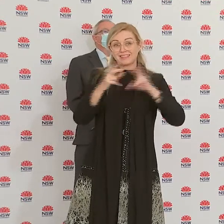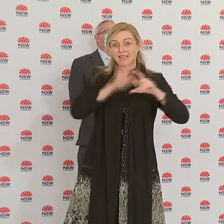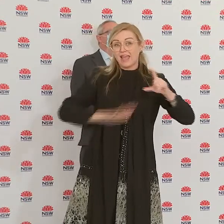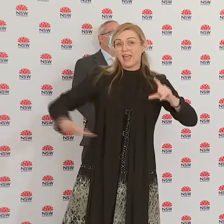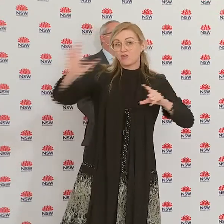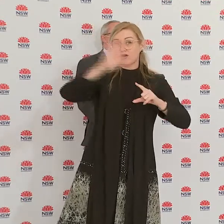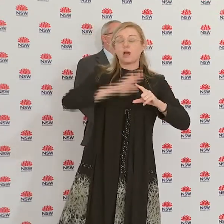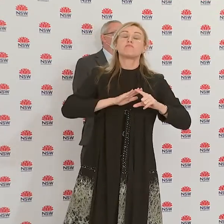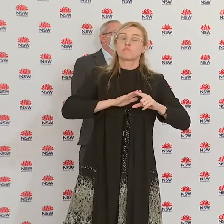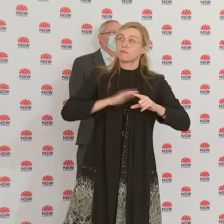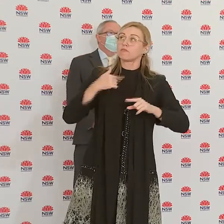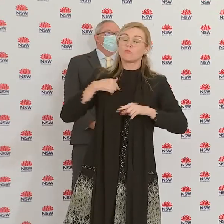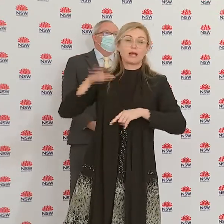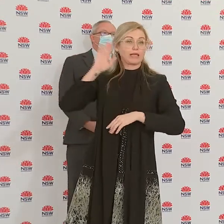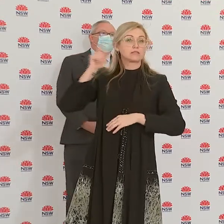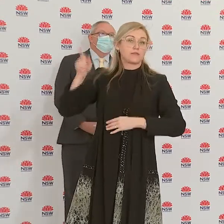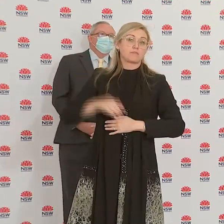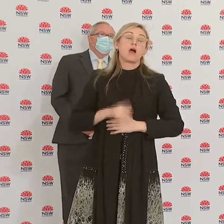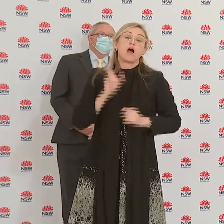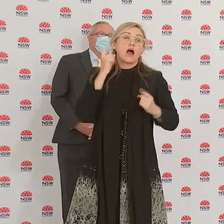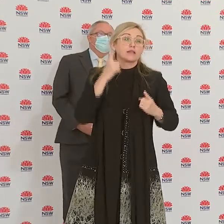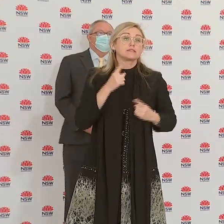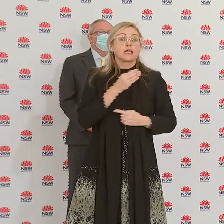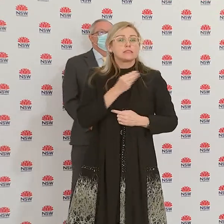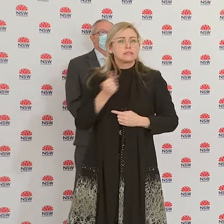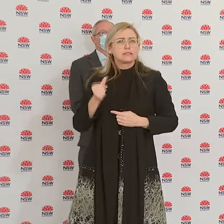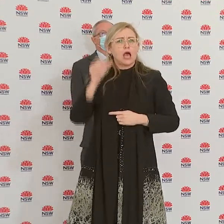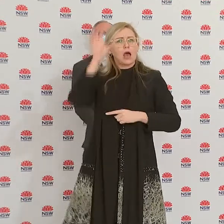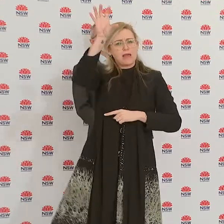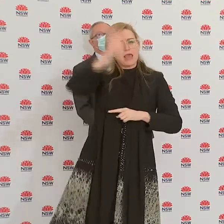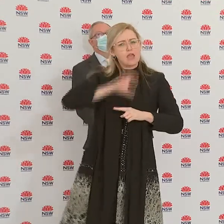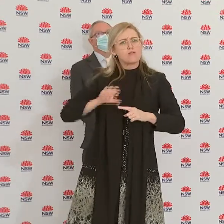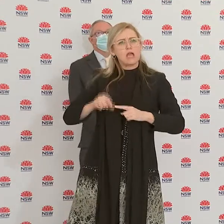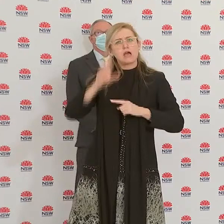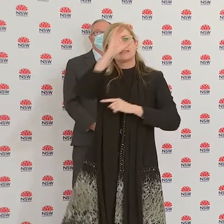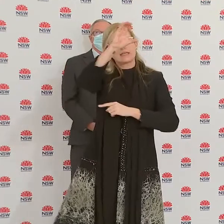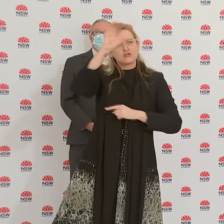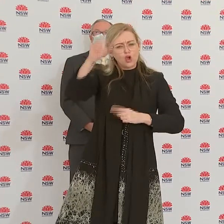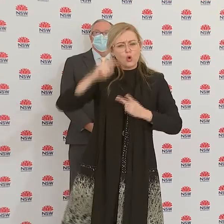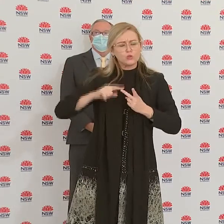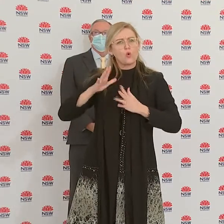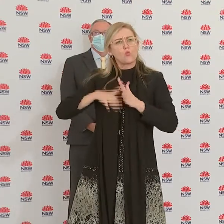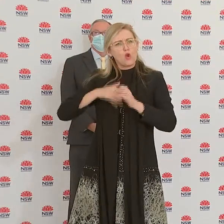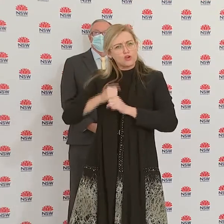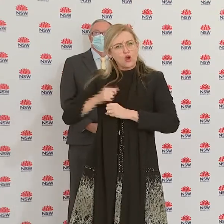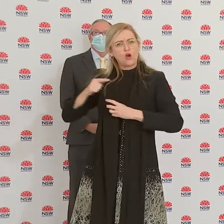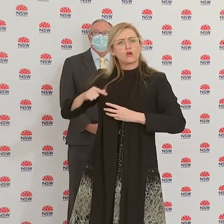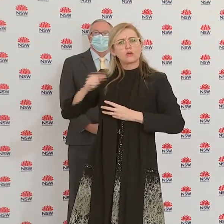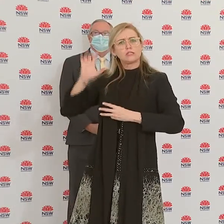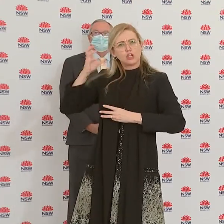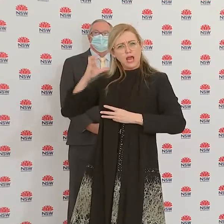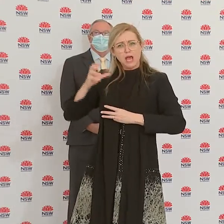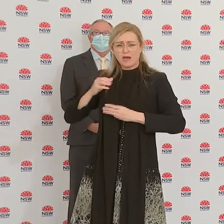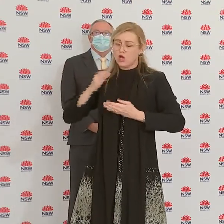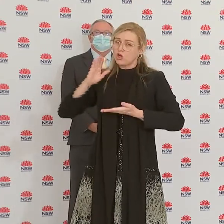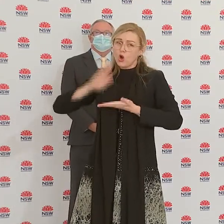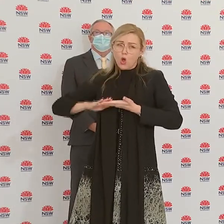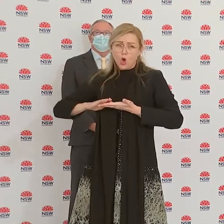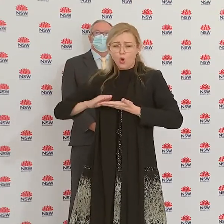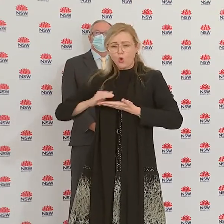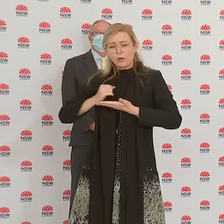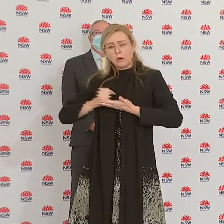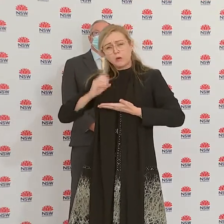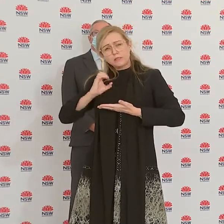we've seen very close to zero or very low numbers in those regions. And if the health experts say to the New South Wales Government